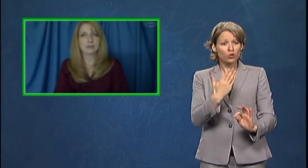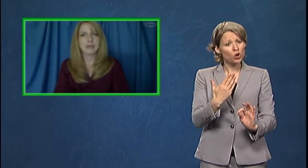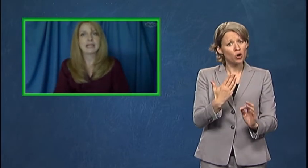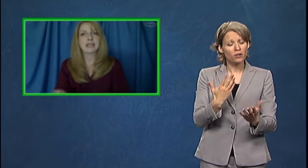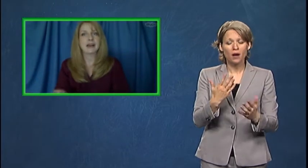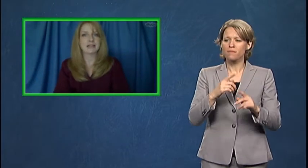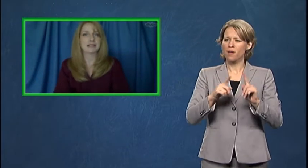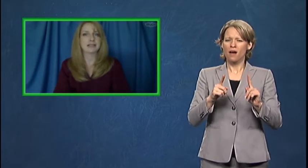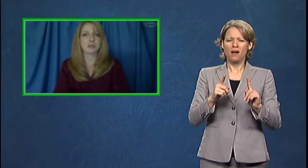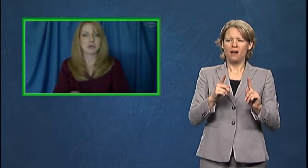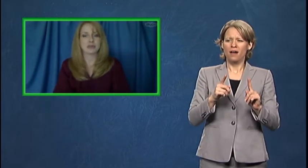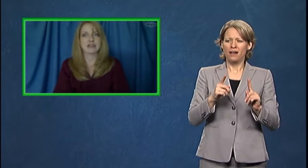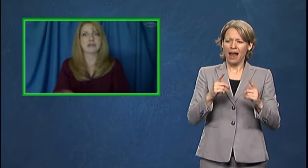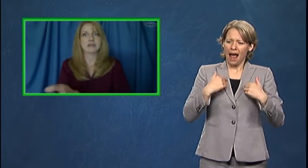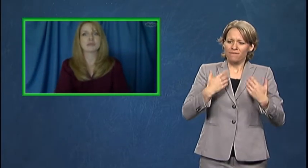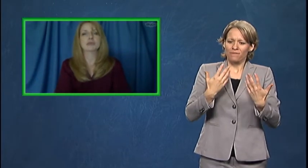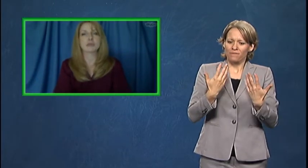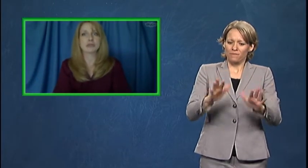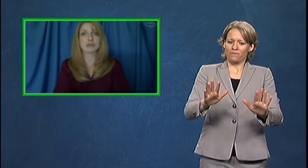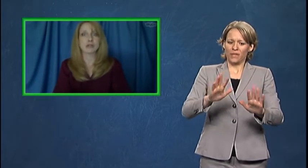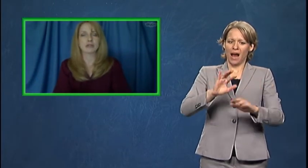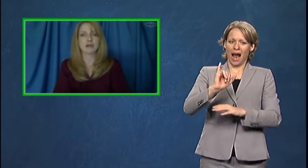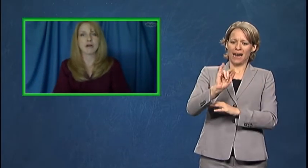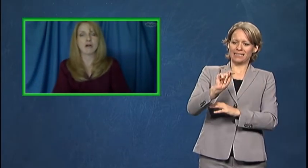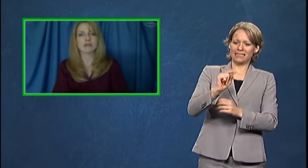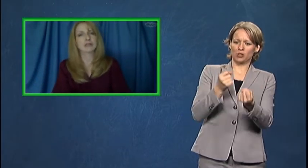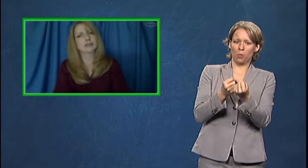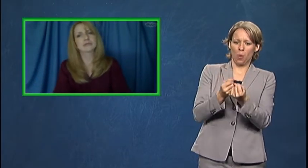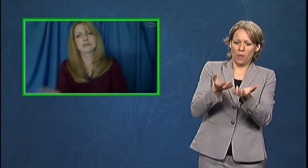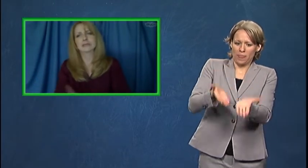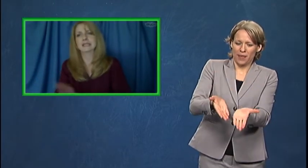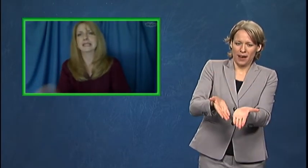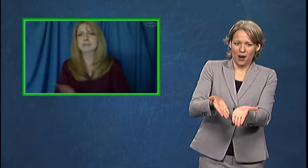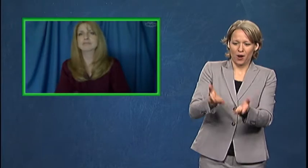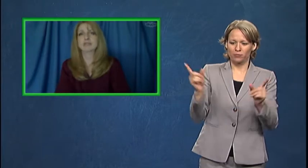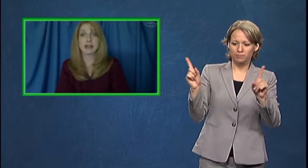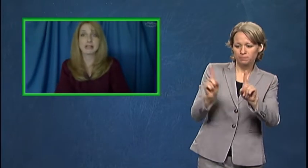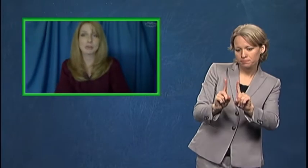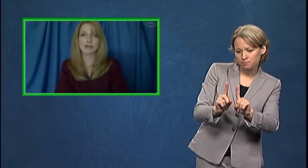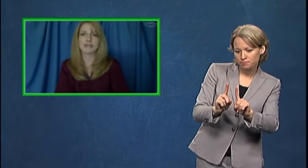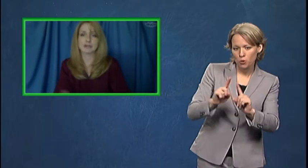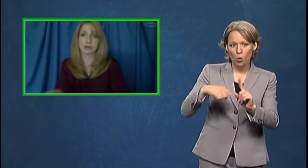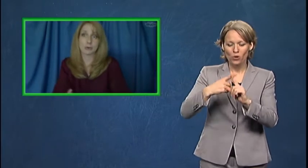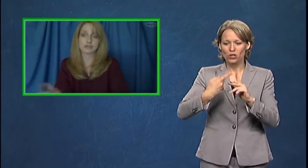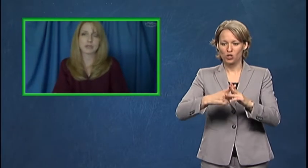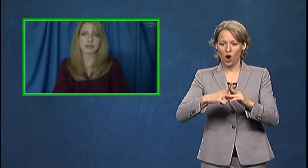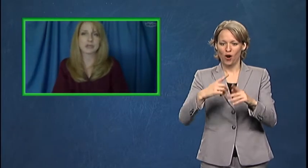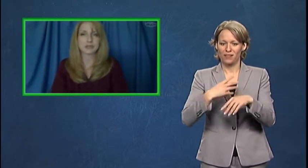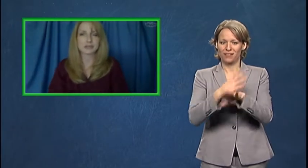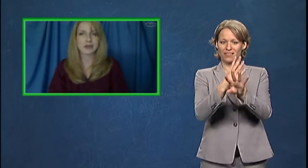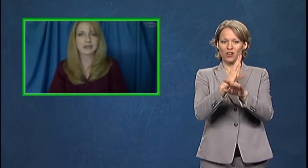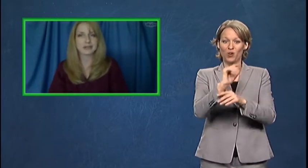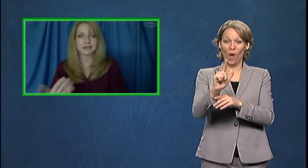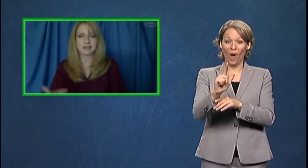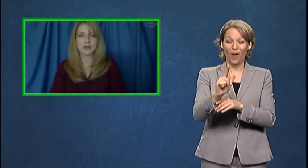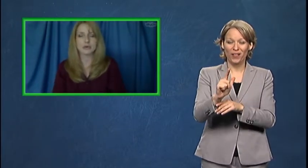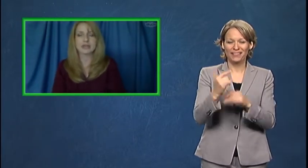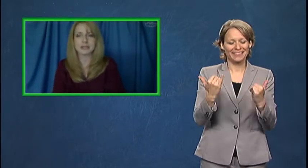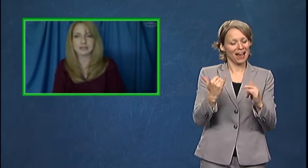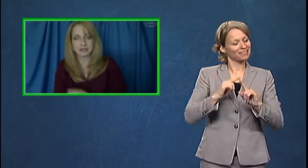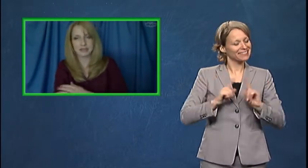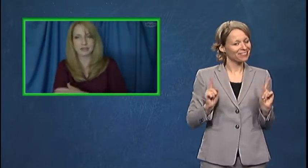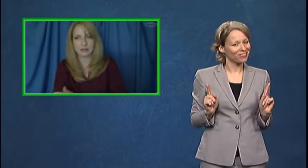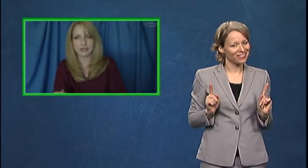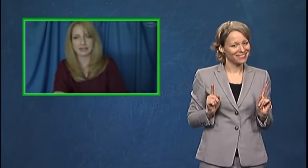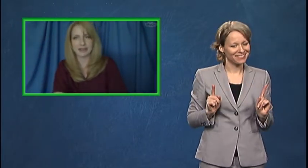was a ready IT support there in the room when you started the call. So that was a really nice part of it. And of course the picture was great because the coding